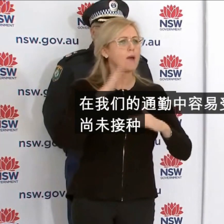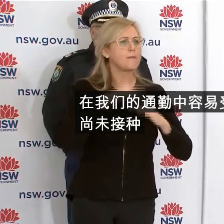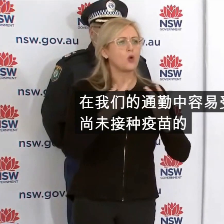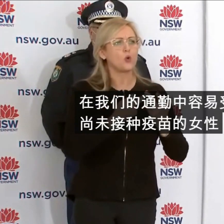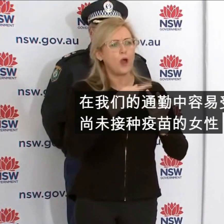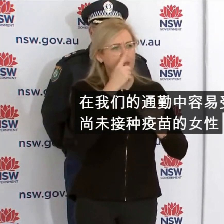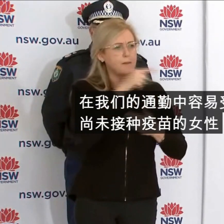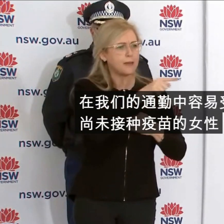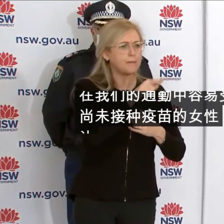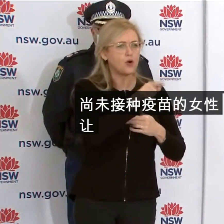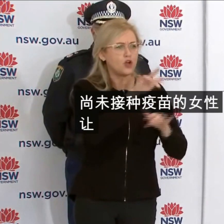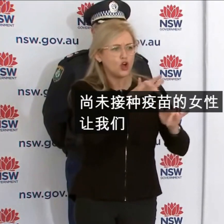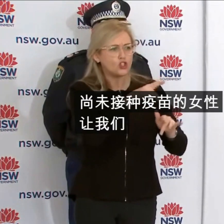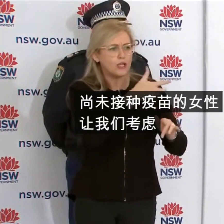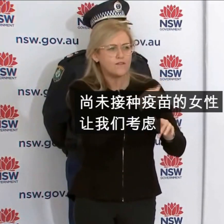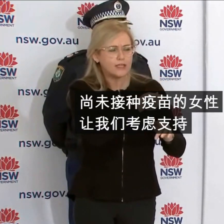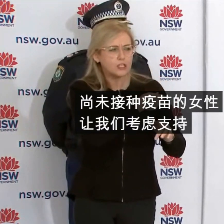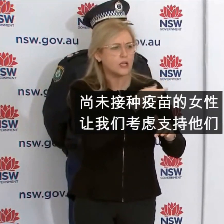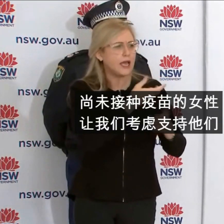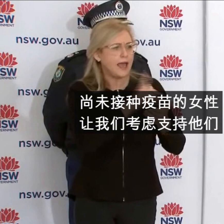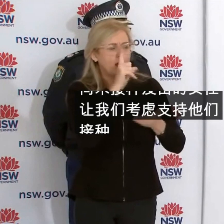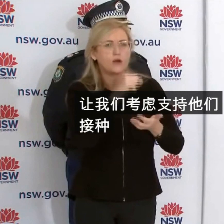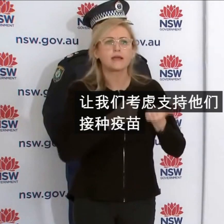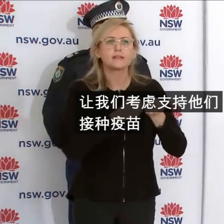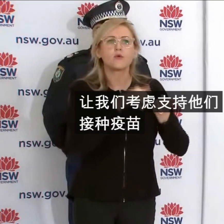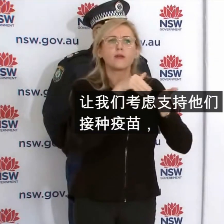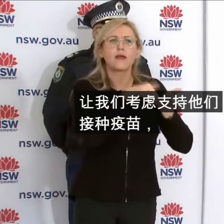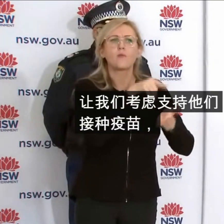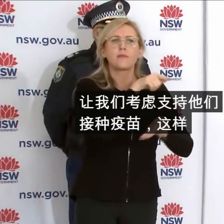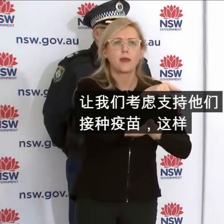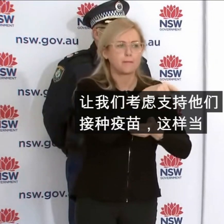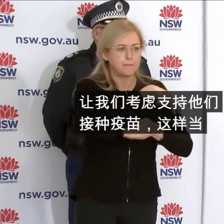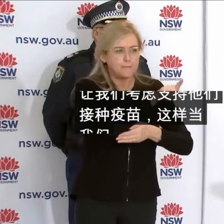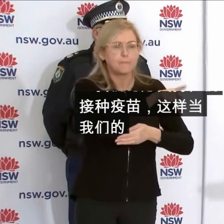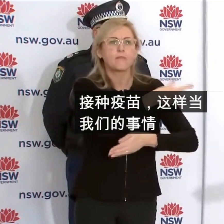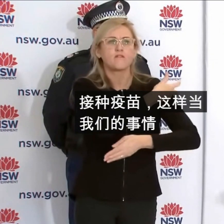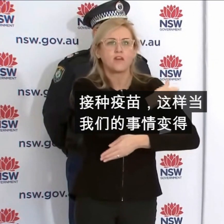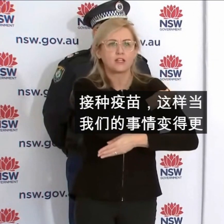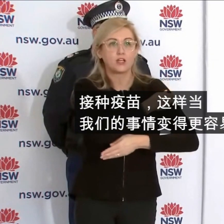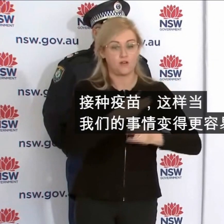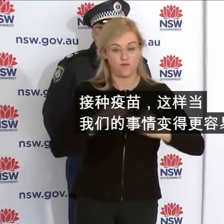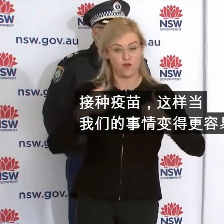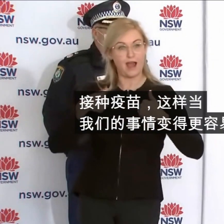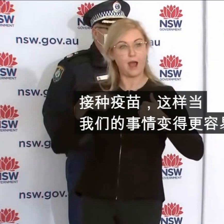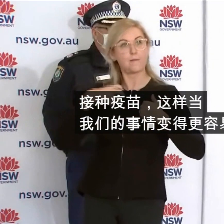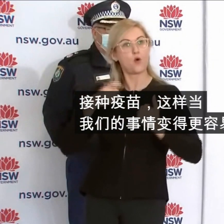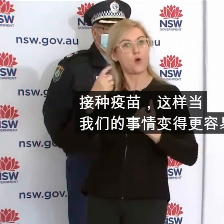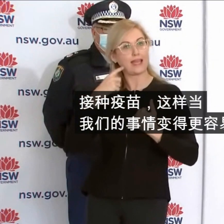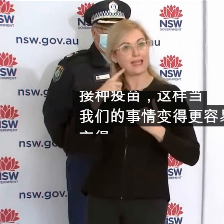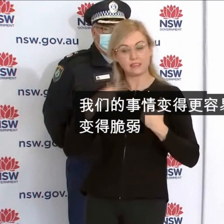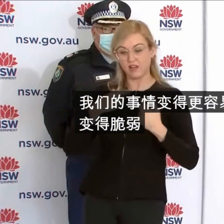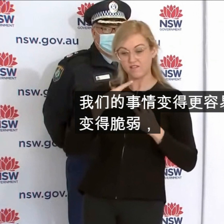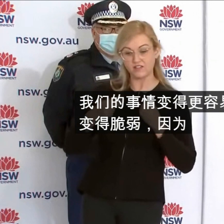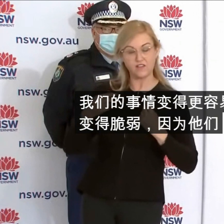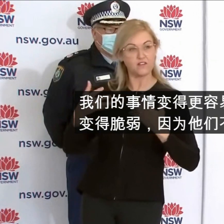hasn't had vaccination yet. Let's consider supporting them getting vaccinated so that when things get easier for us, people aren't